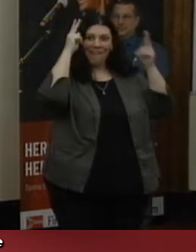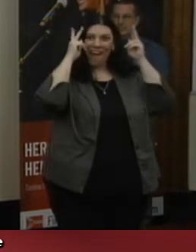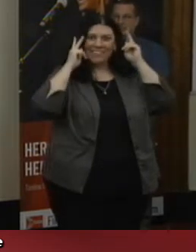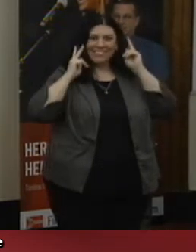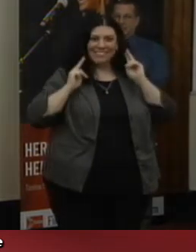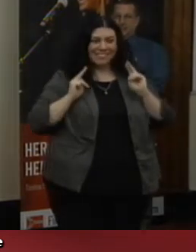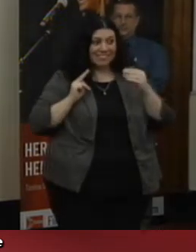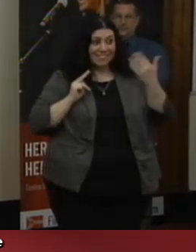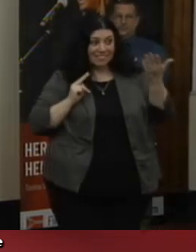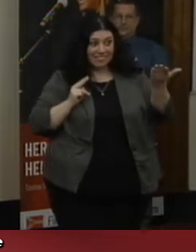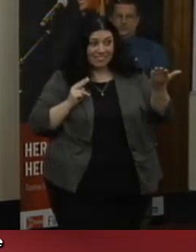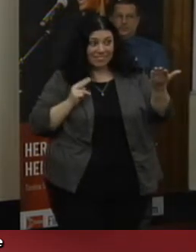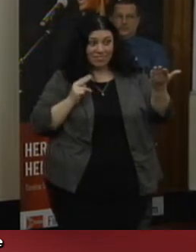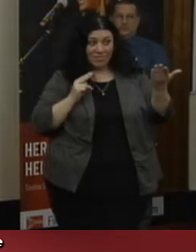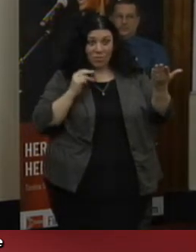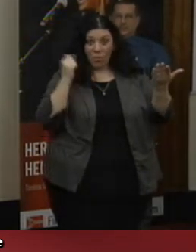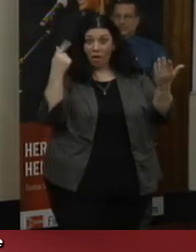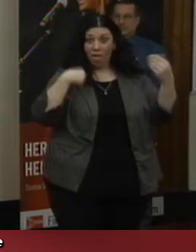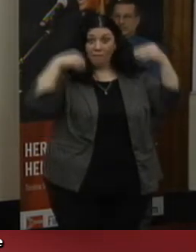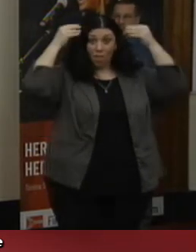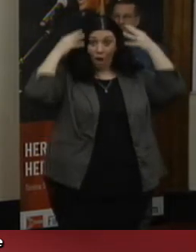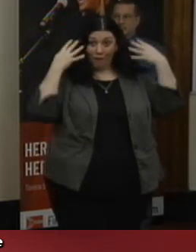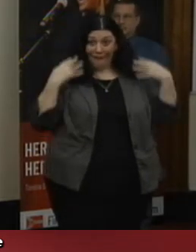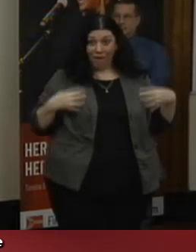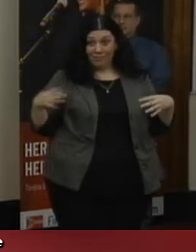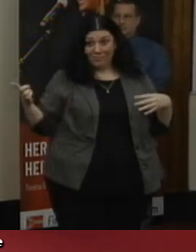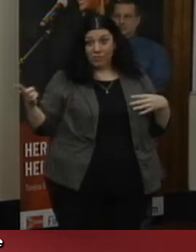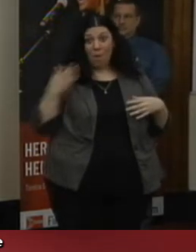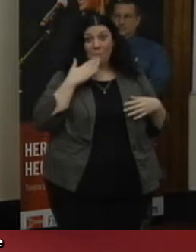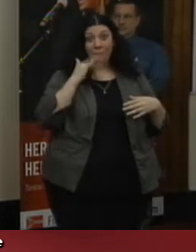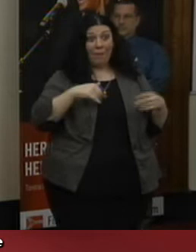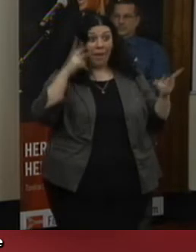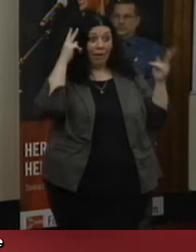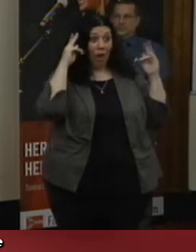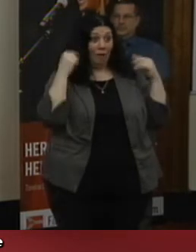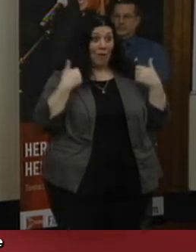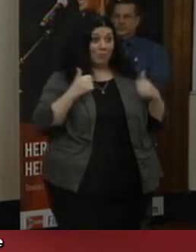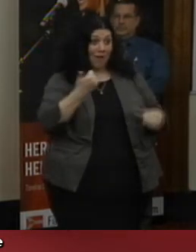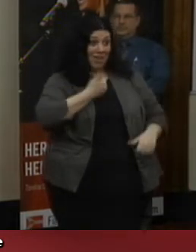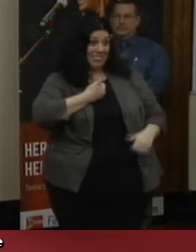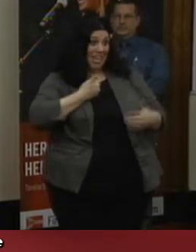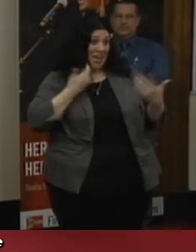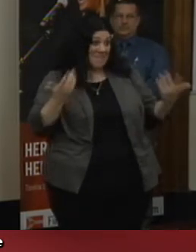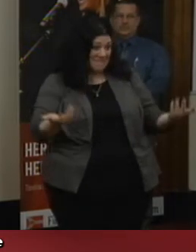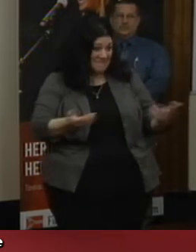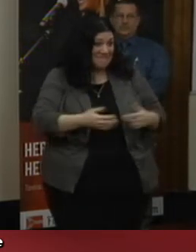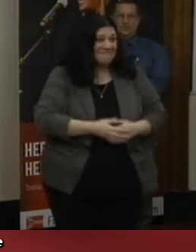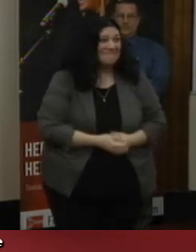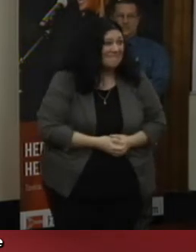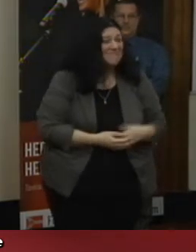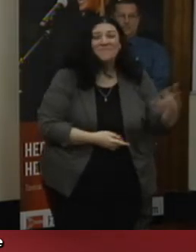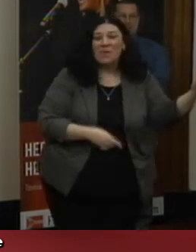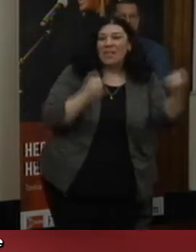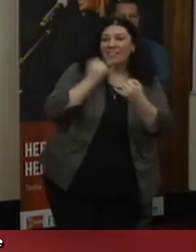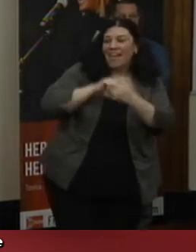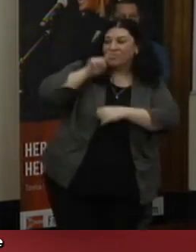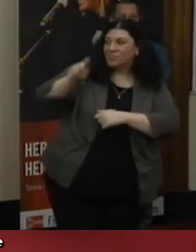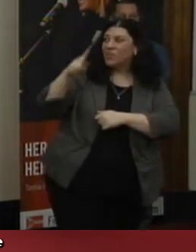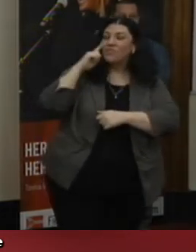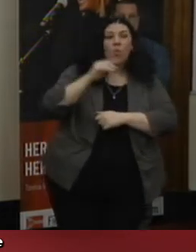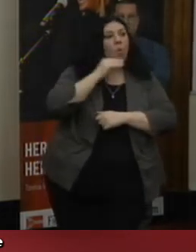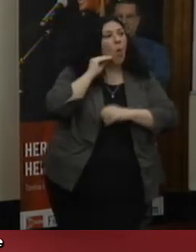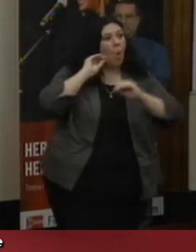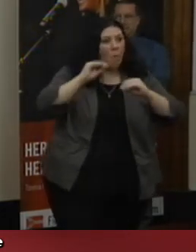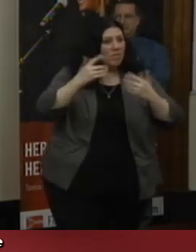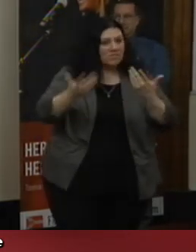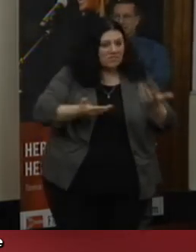cut. So we'll all just have long hair. Or bad haircuts if we do it ourselves. One last question on the homeless. What